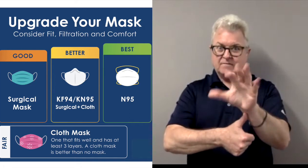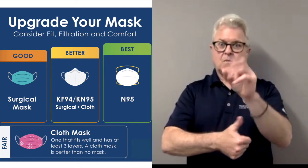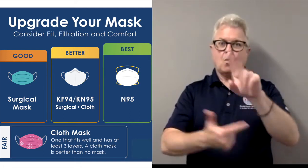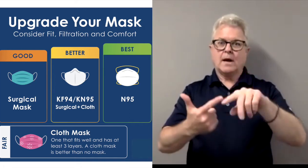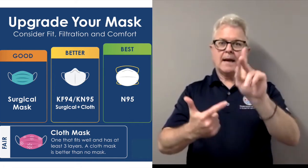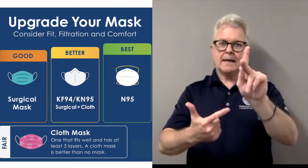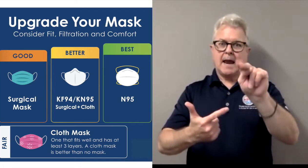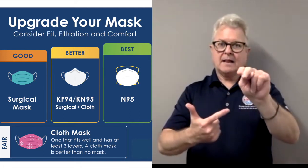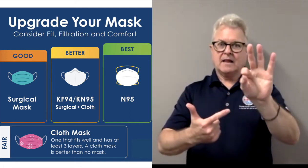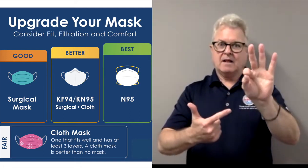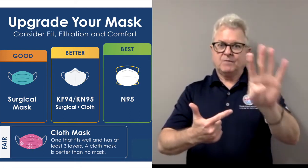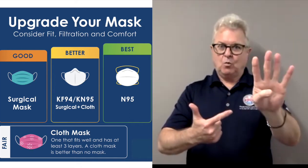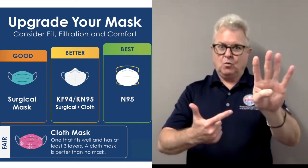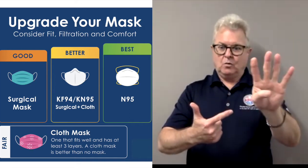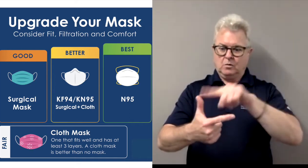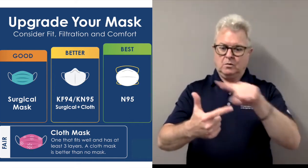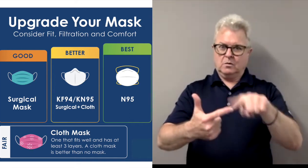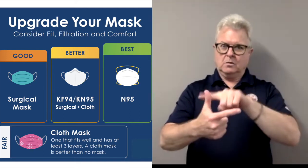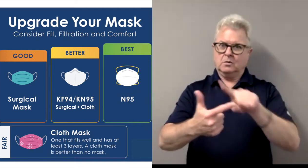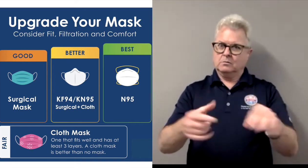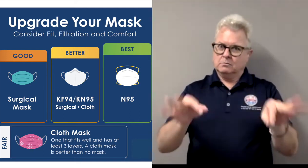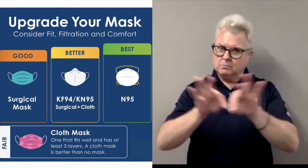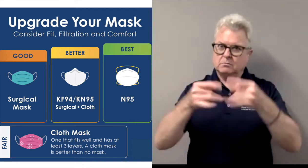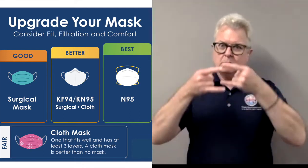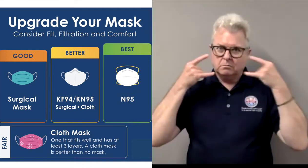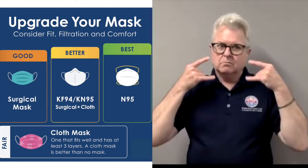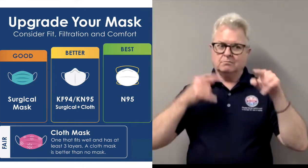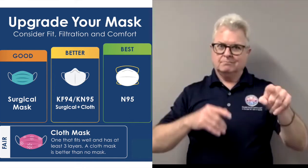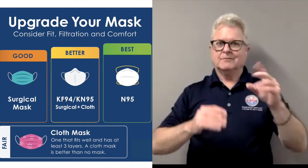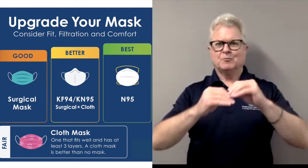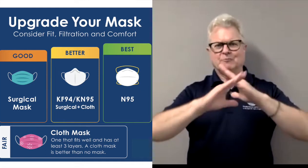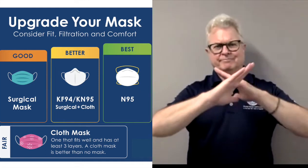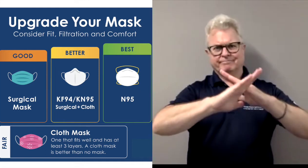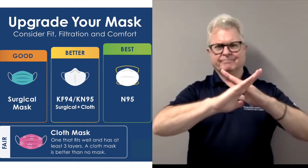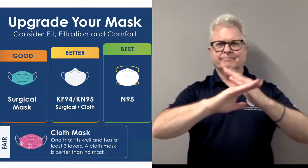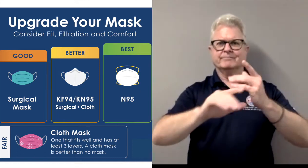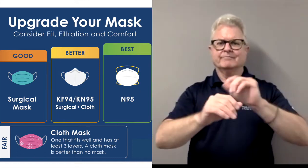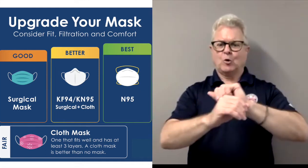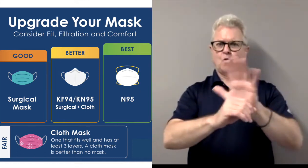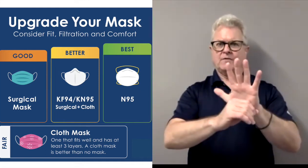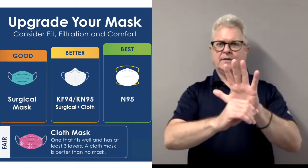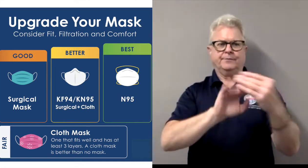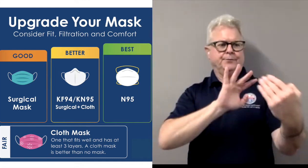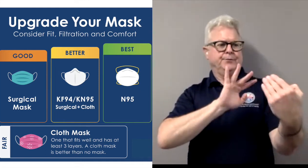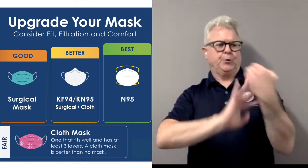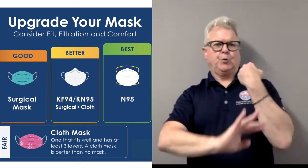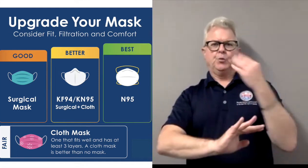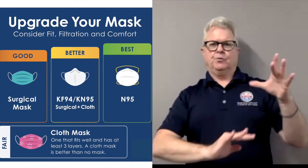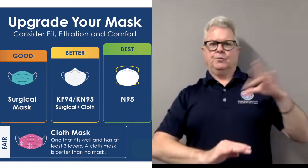is of high quality, such as an N95 or a KN94. This will give you further